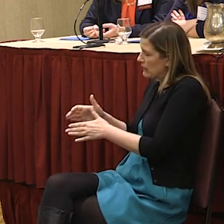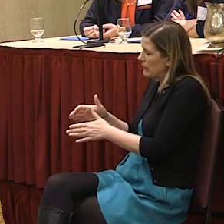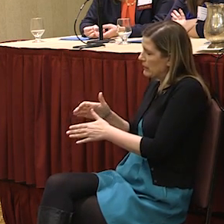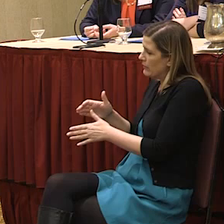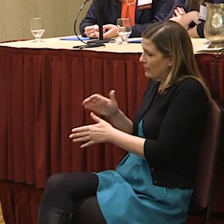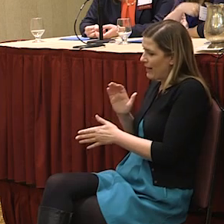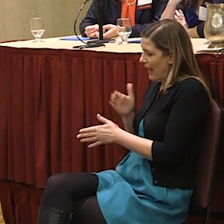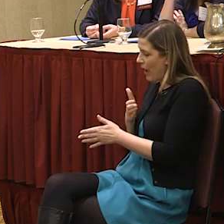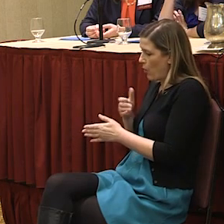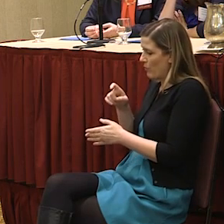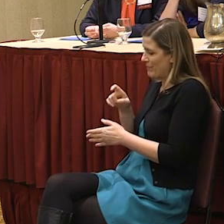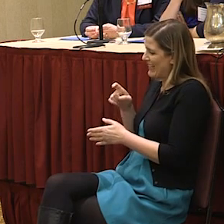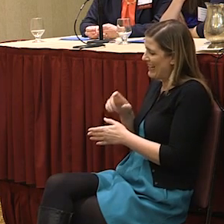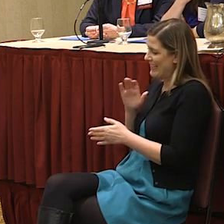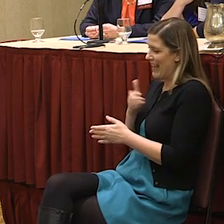agenda also,